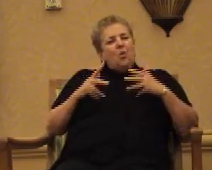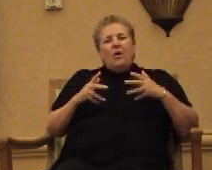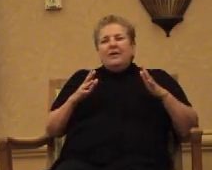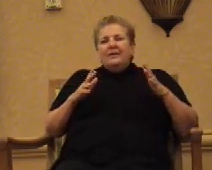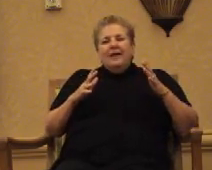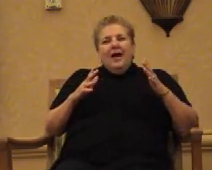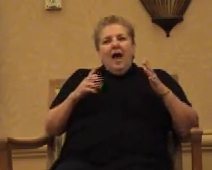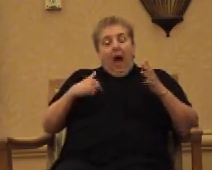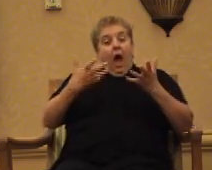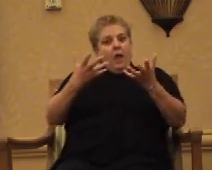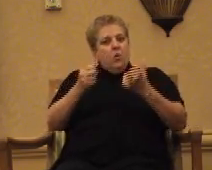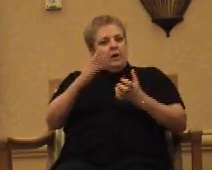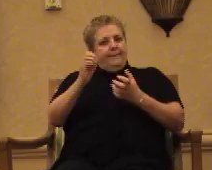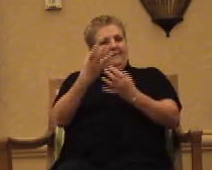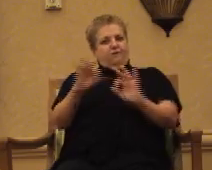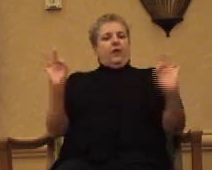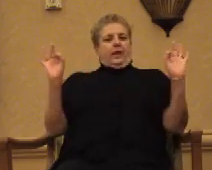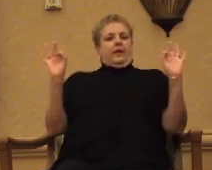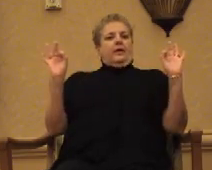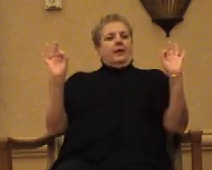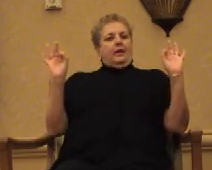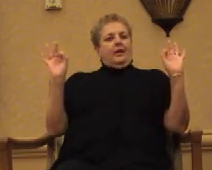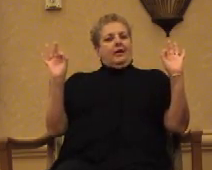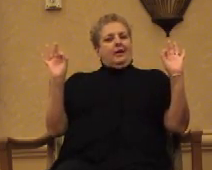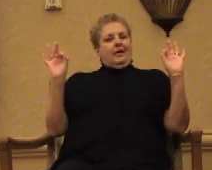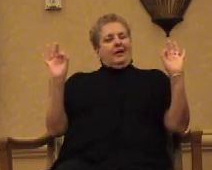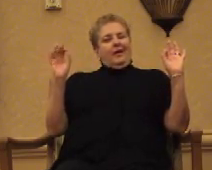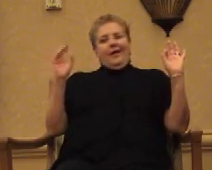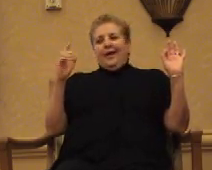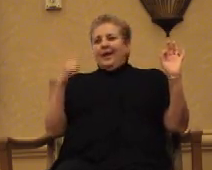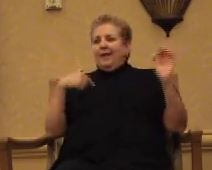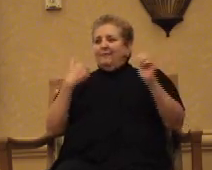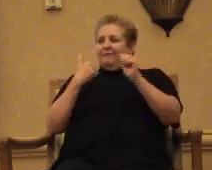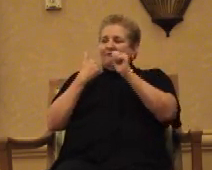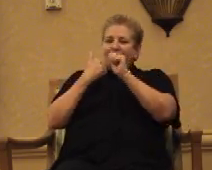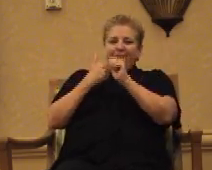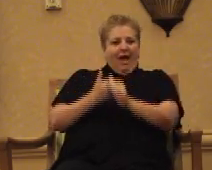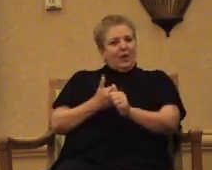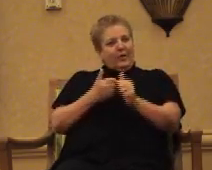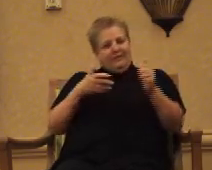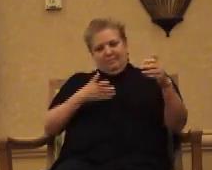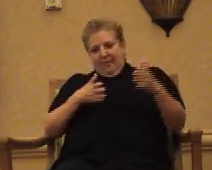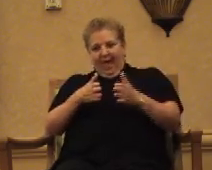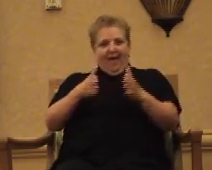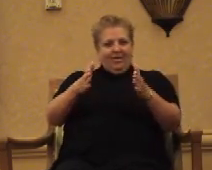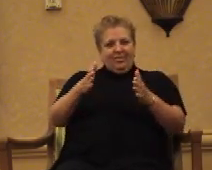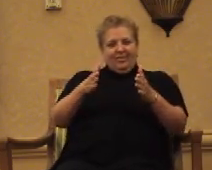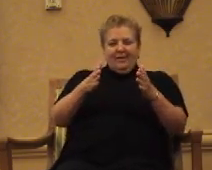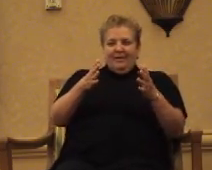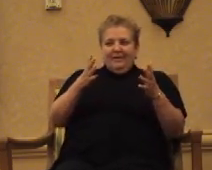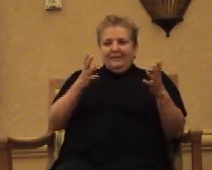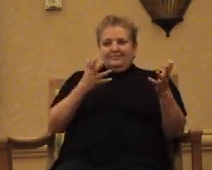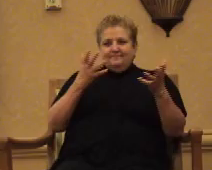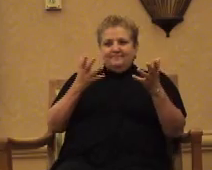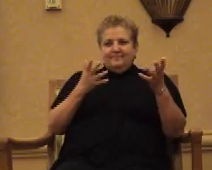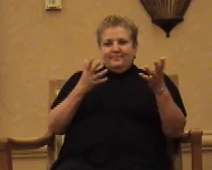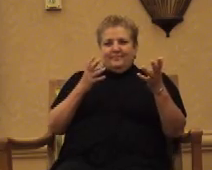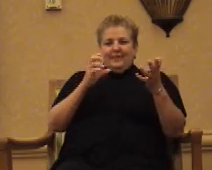to be free. And I've been following this path. My main beacon, as Sandy likes to call me,